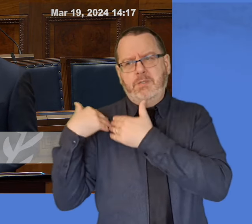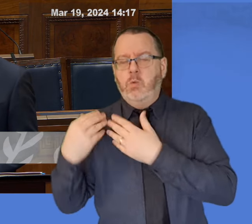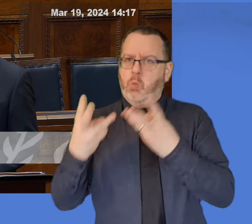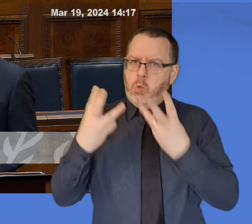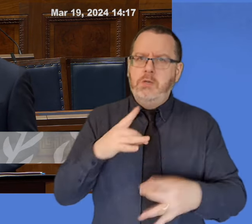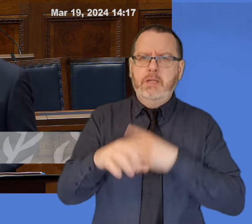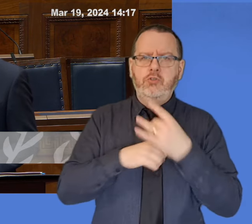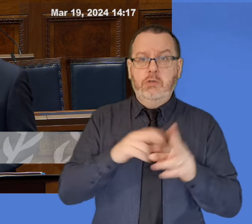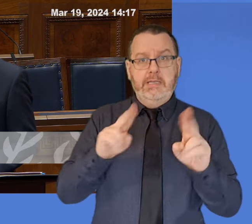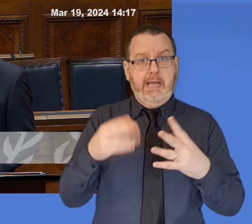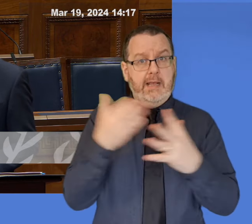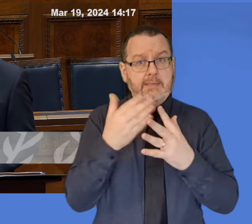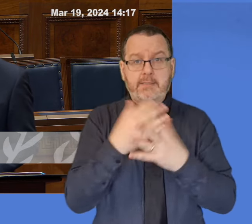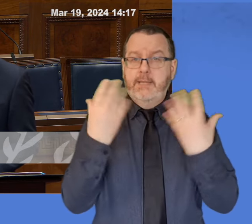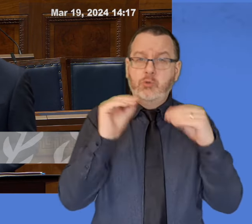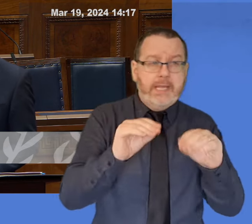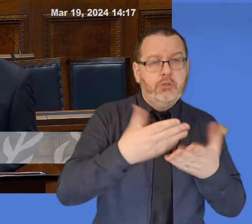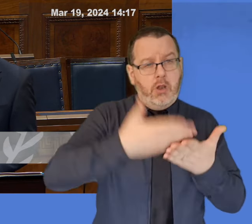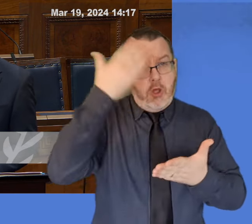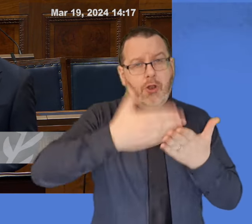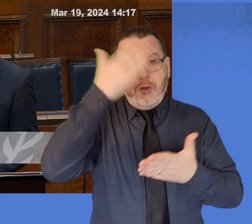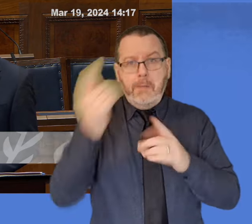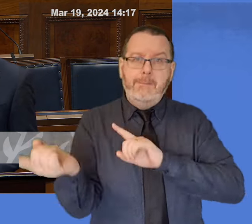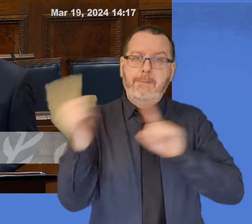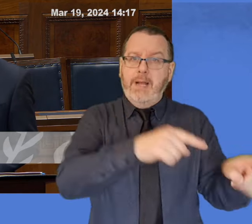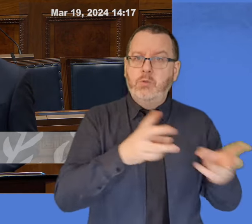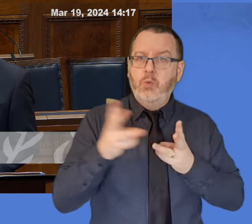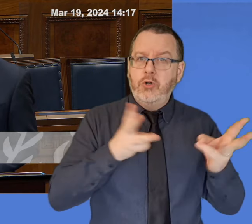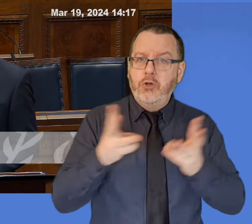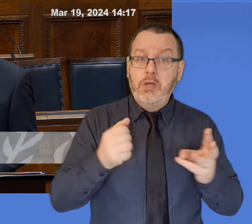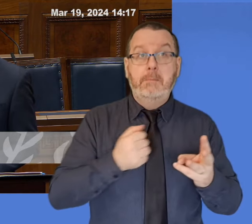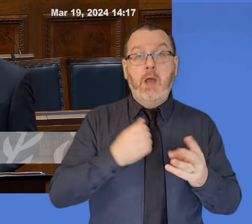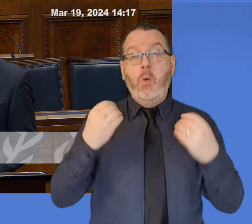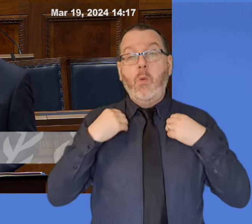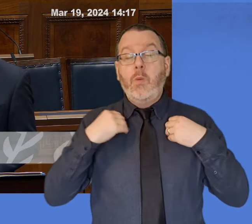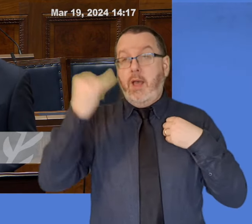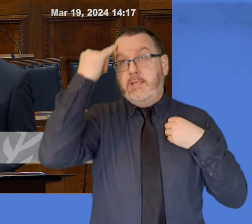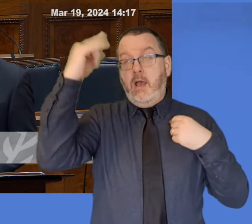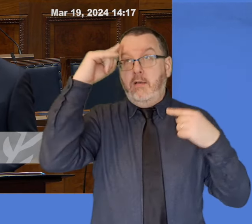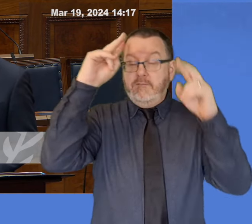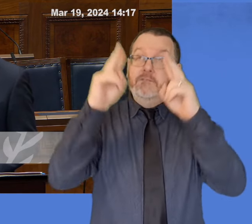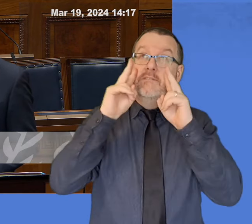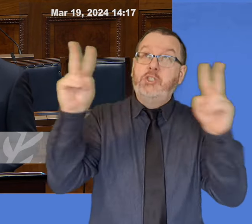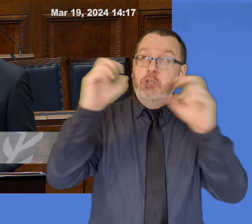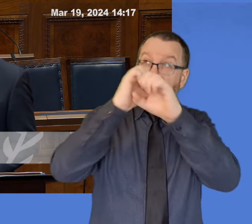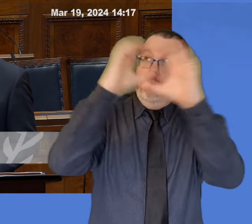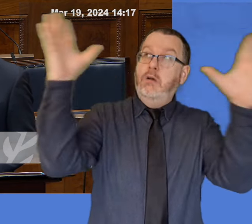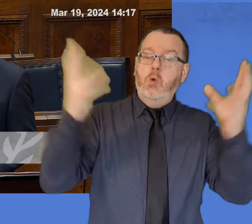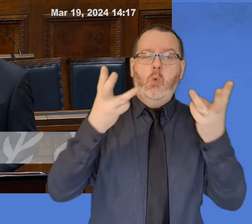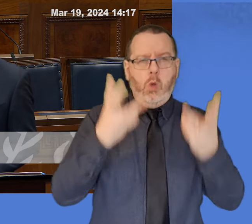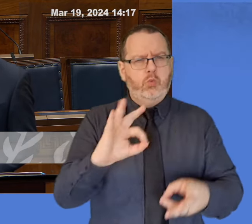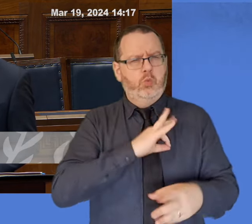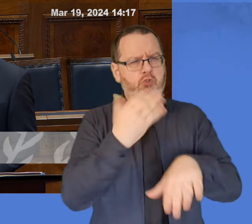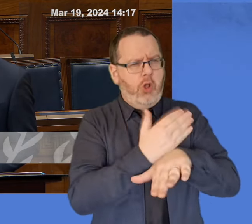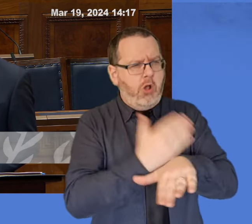ability to get back into the workforce, because it's part of my own vision is about good jobs, better jobs for people,